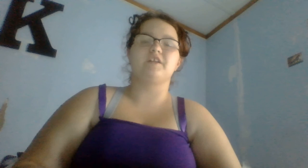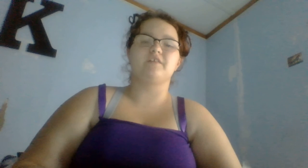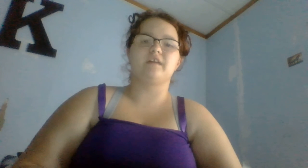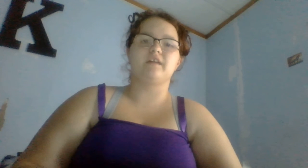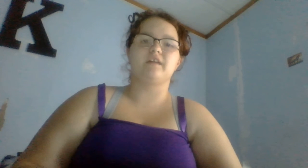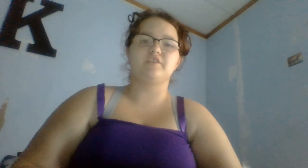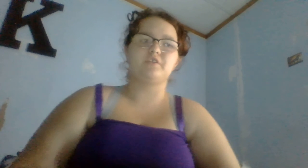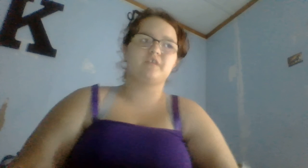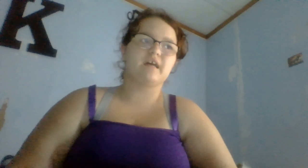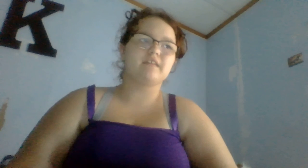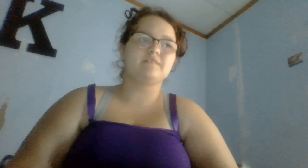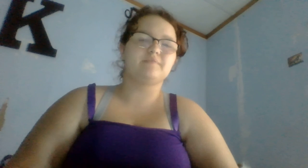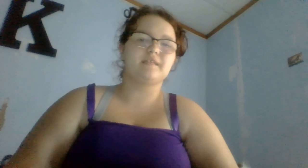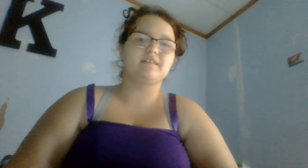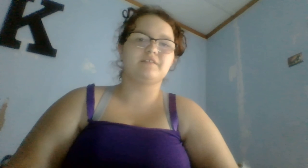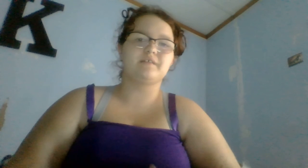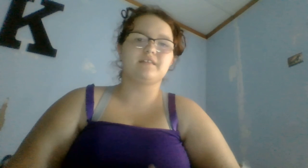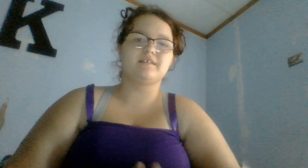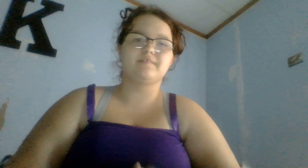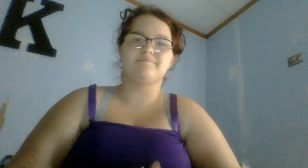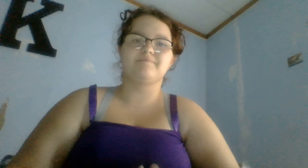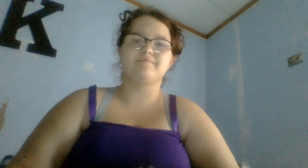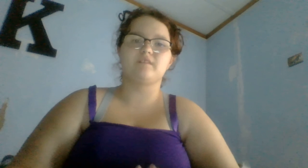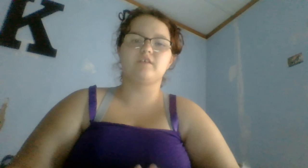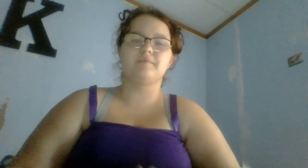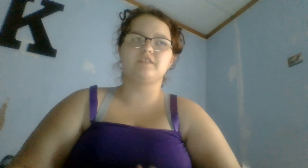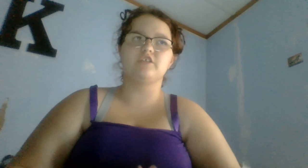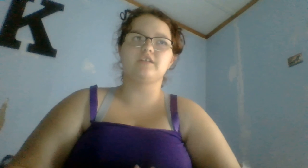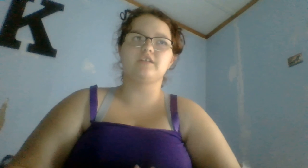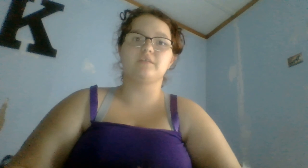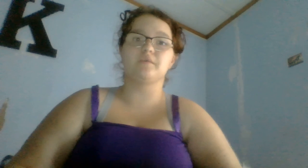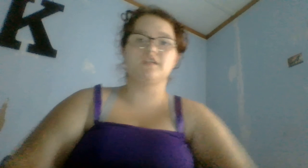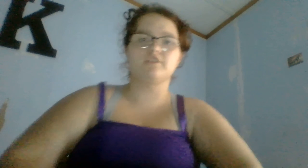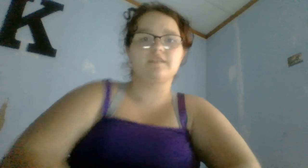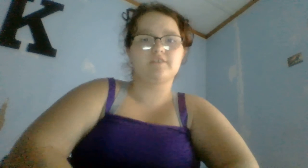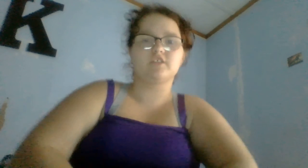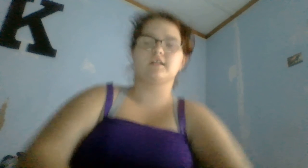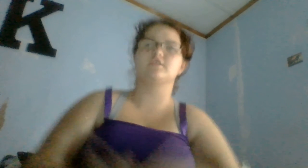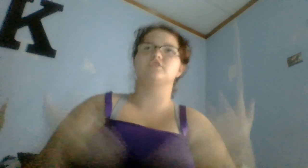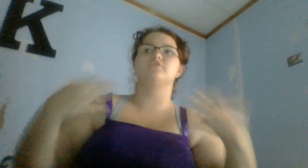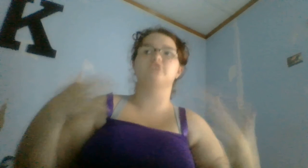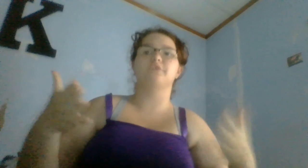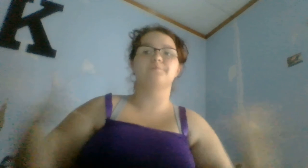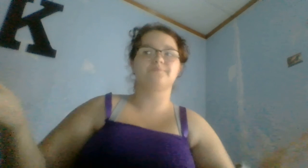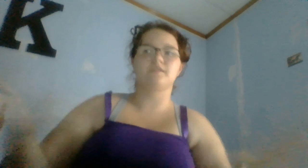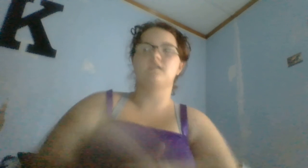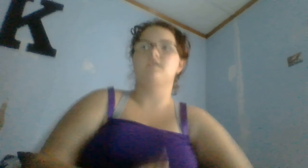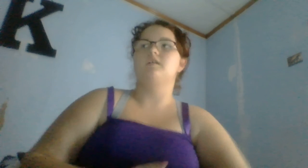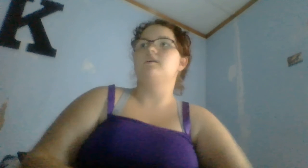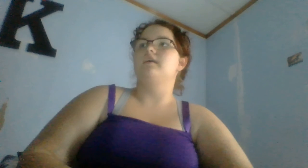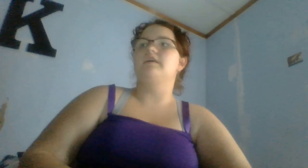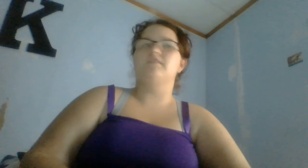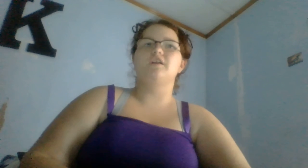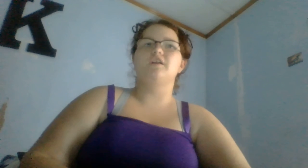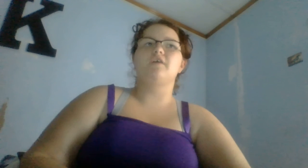video that i showed you guys me doing the or me starting the one dollar savings challenge so even though